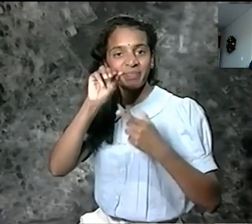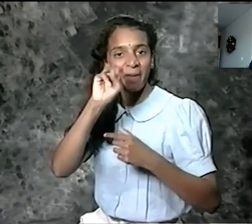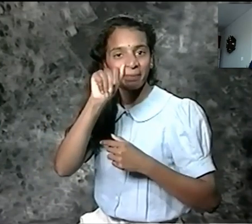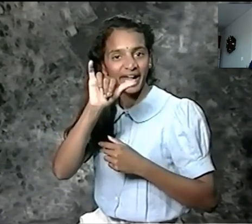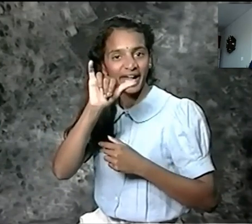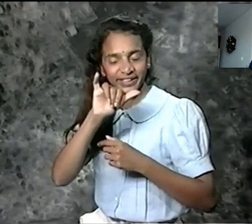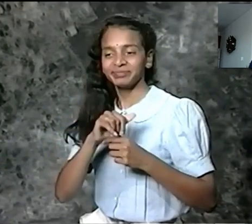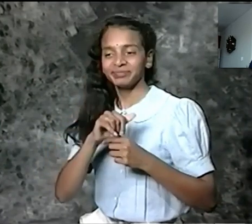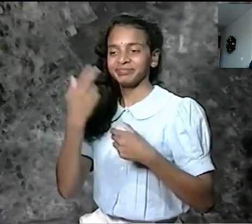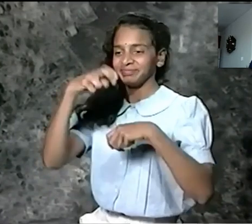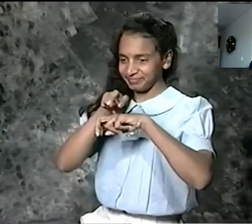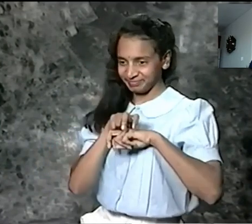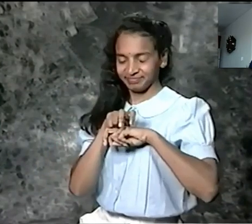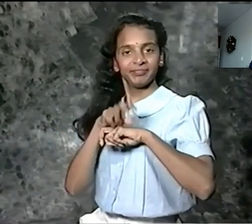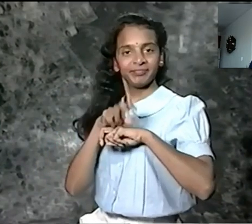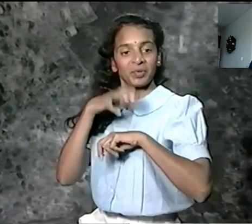into New York and I was really excited.